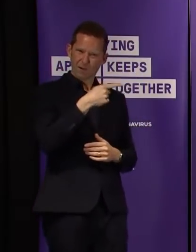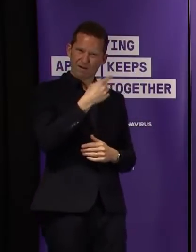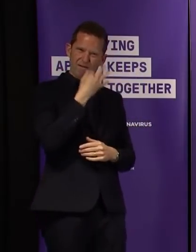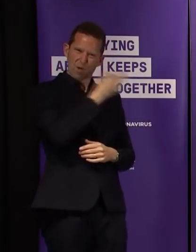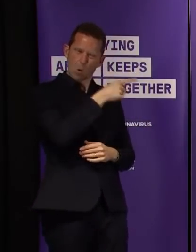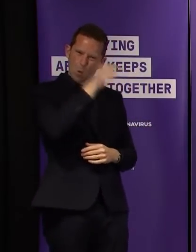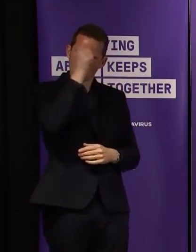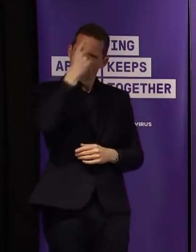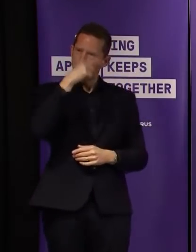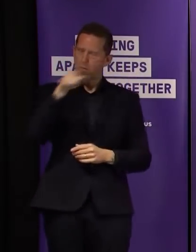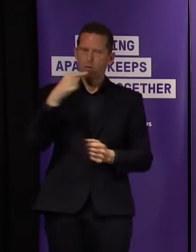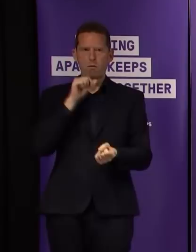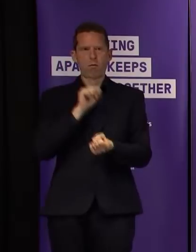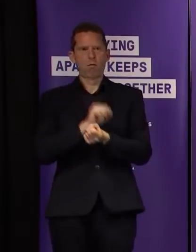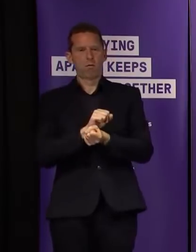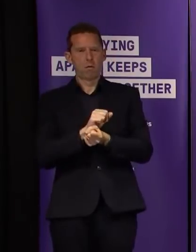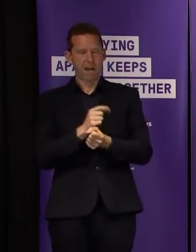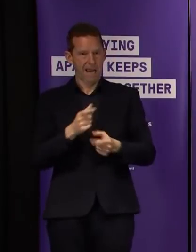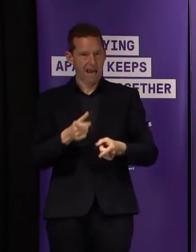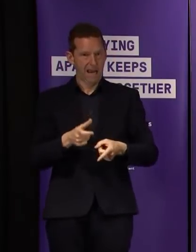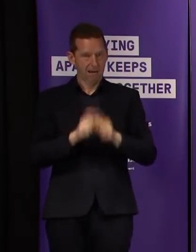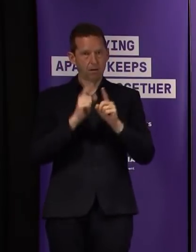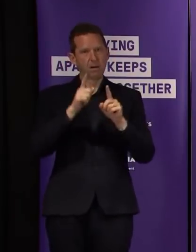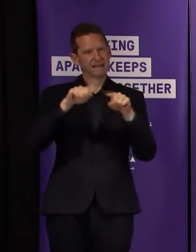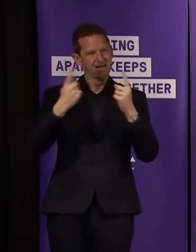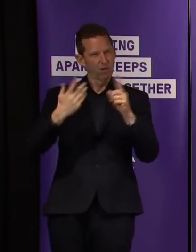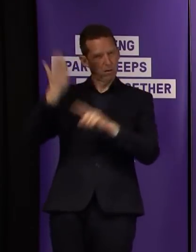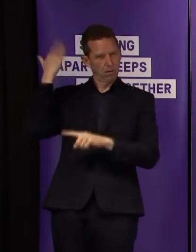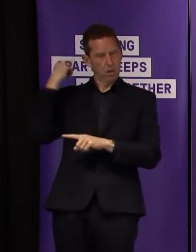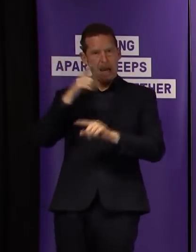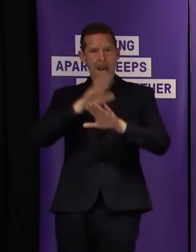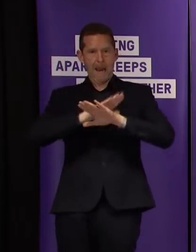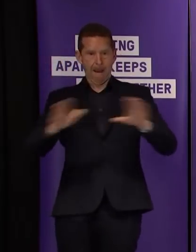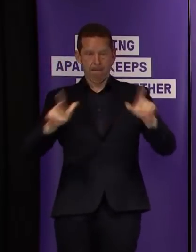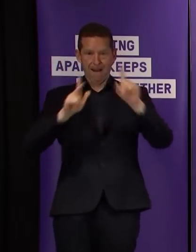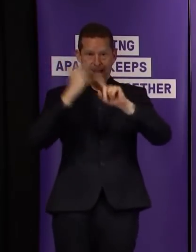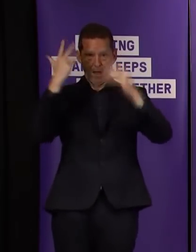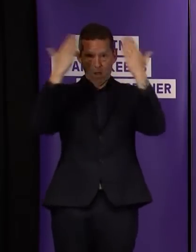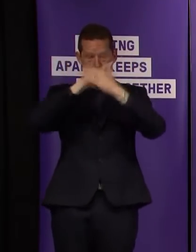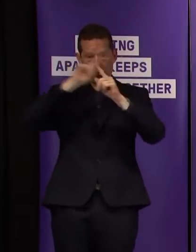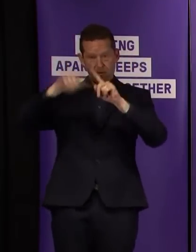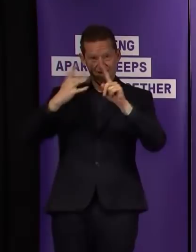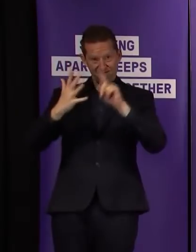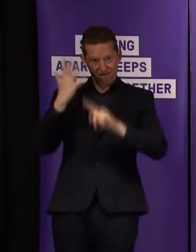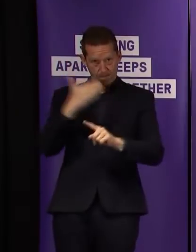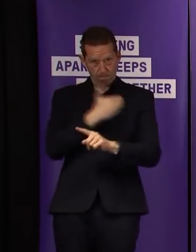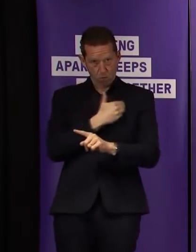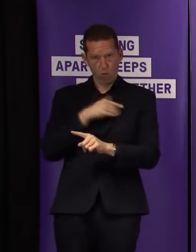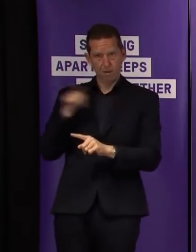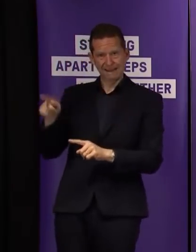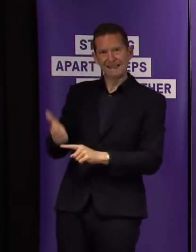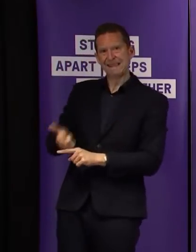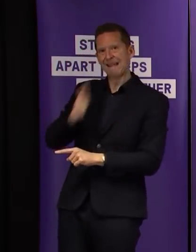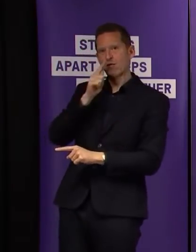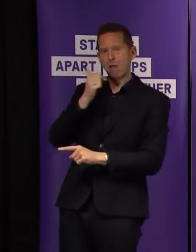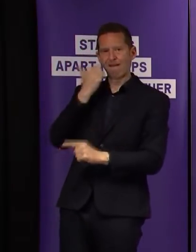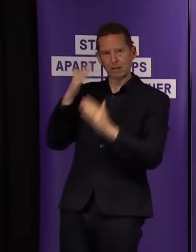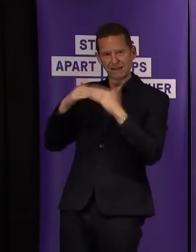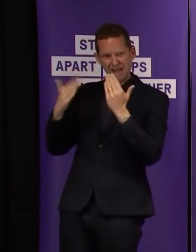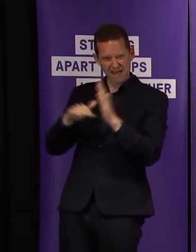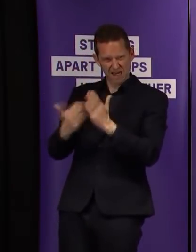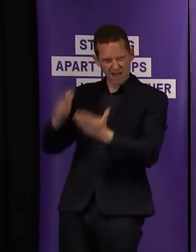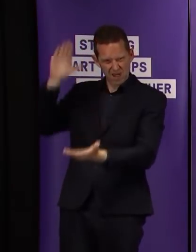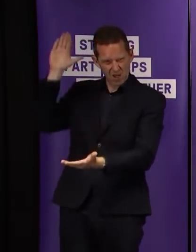have a curfew when we've got 700 cases to when we've got 9 or 6? Yeah. You think it's still necessary when